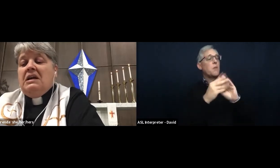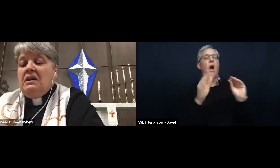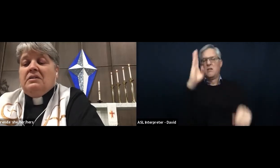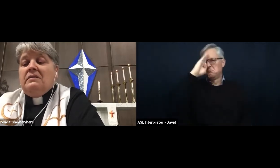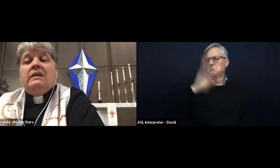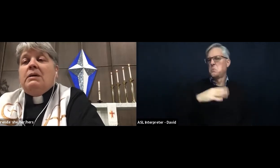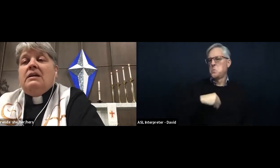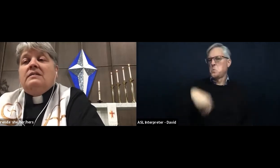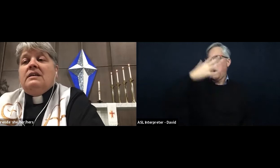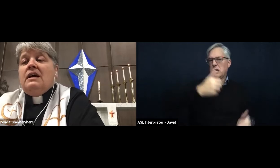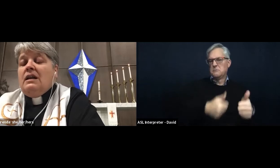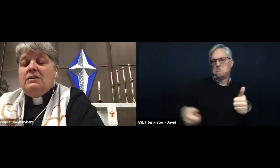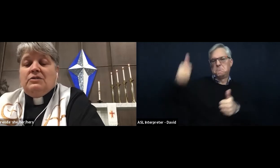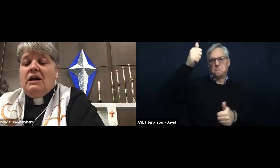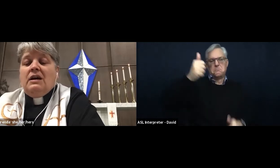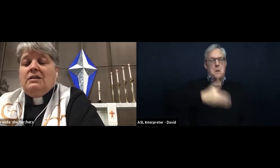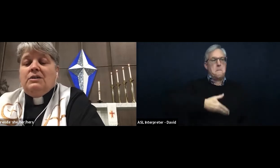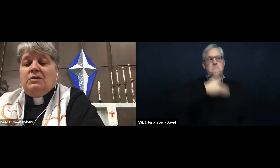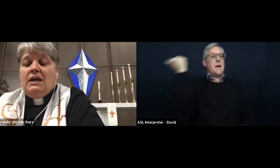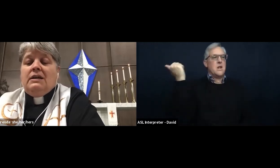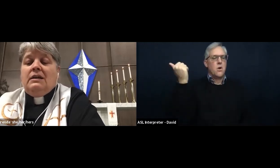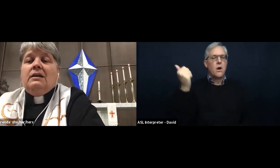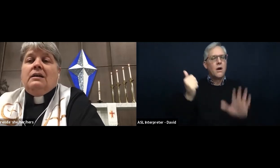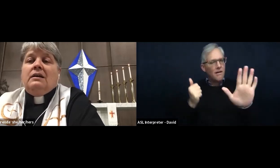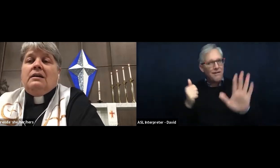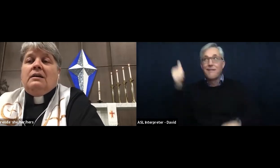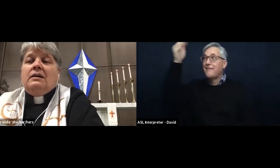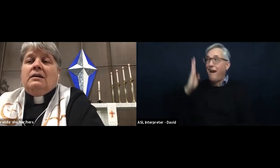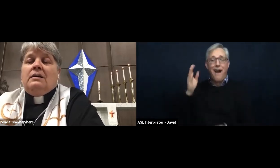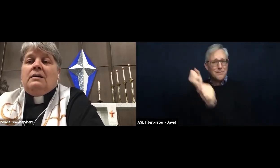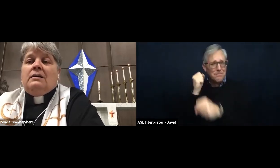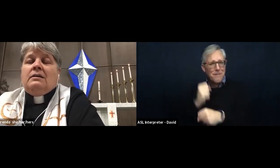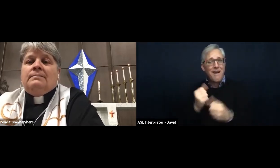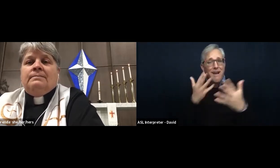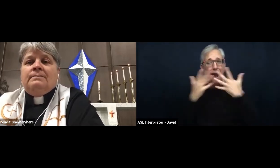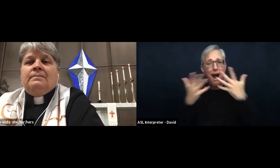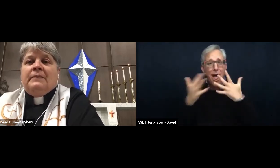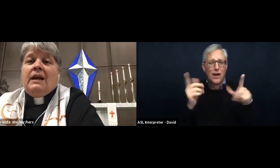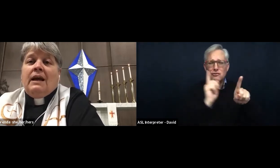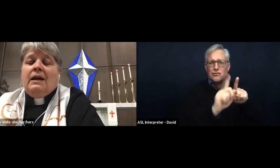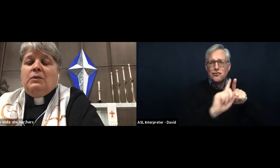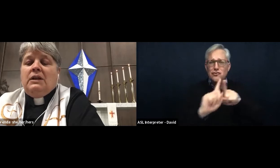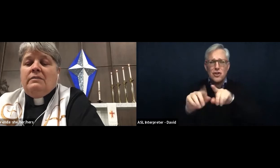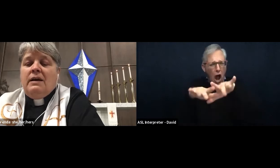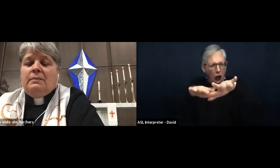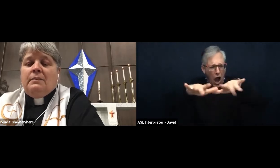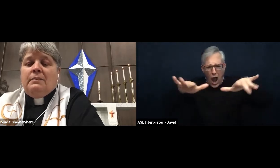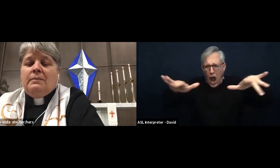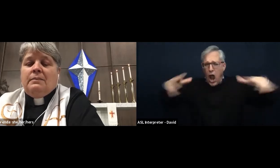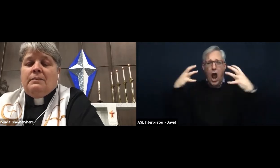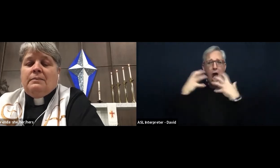any other of the amazing colors God created. How do we love